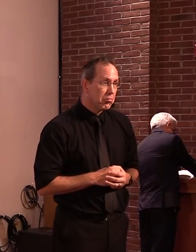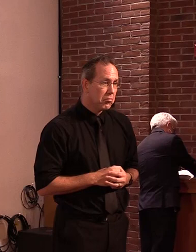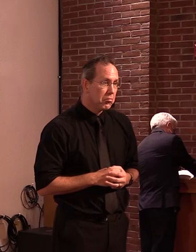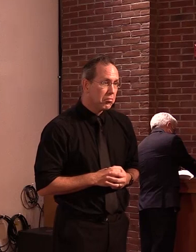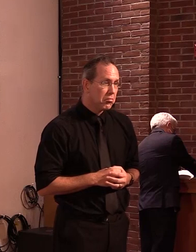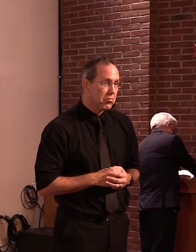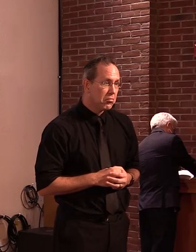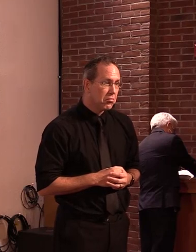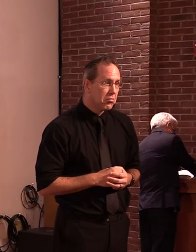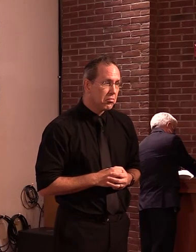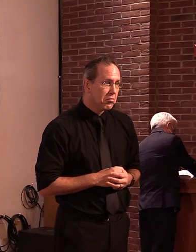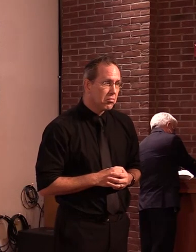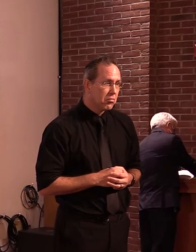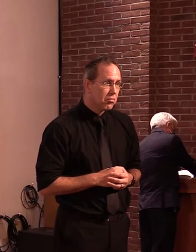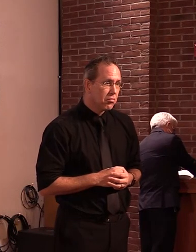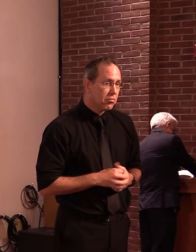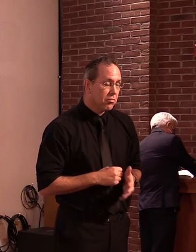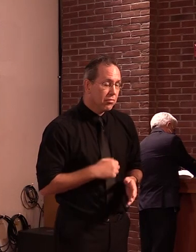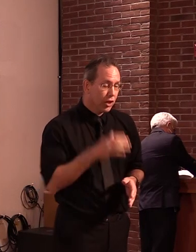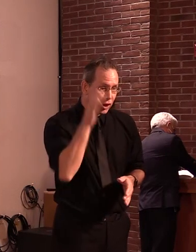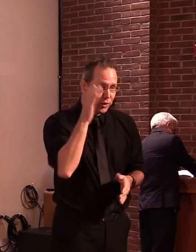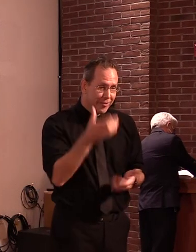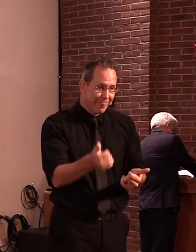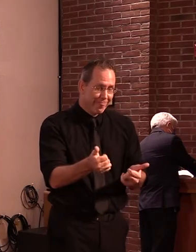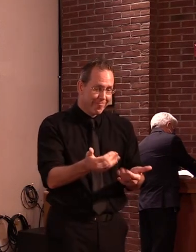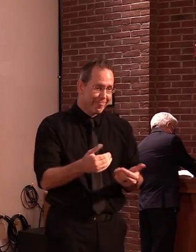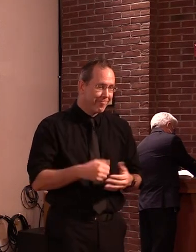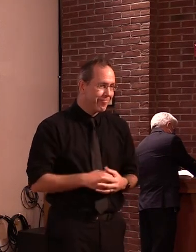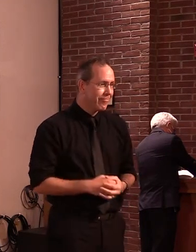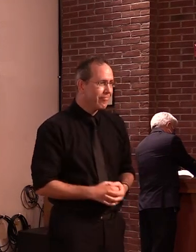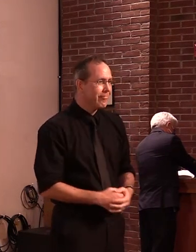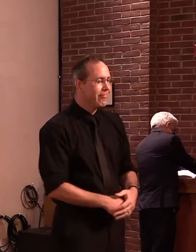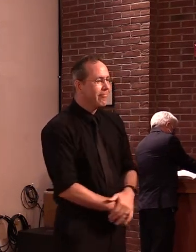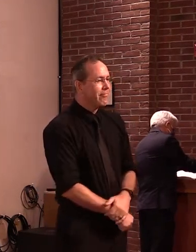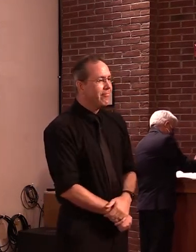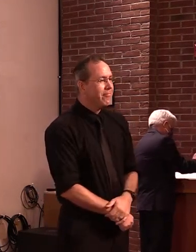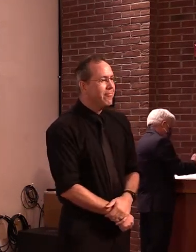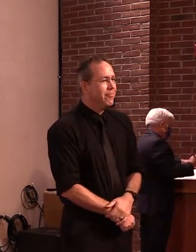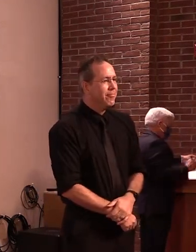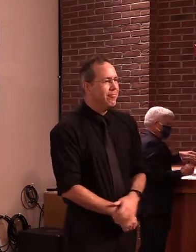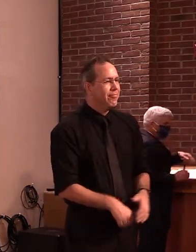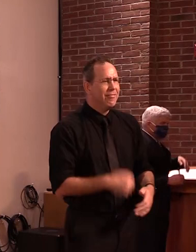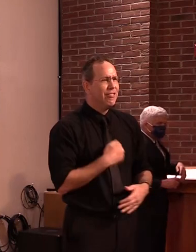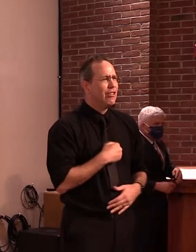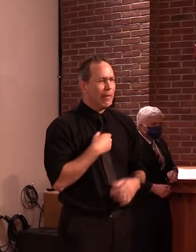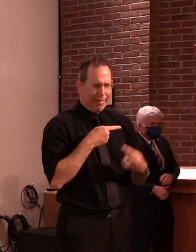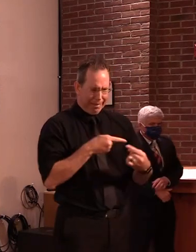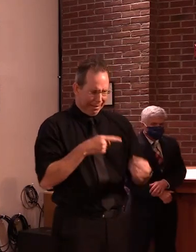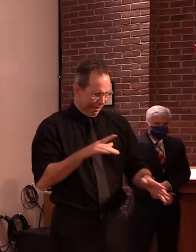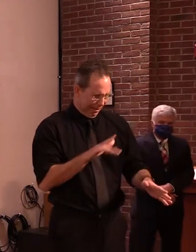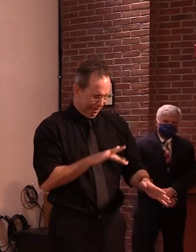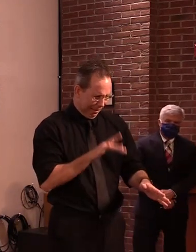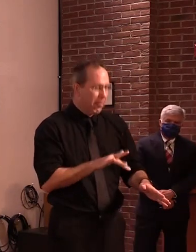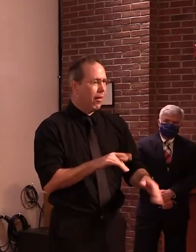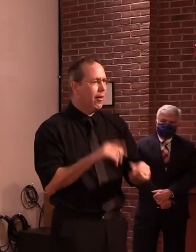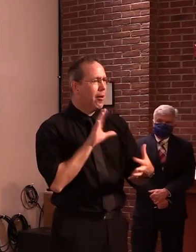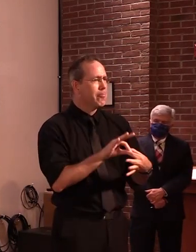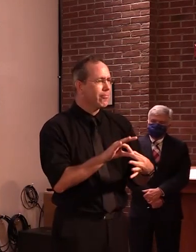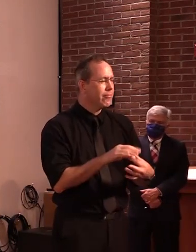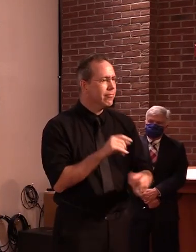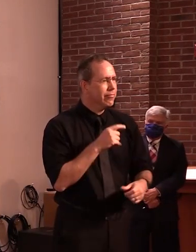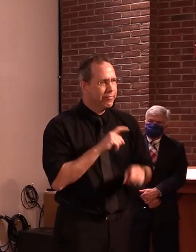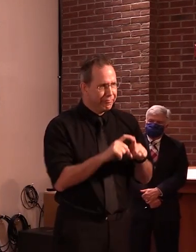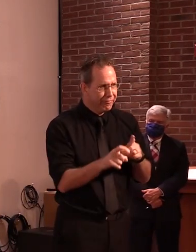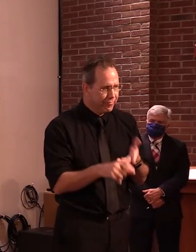Okay, we're gonna move on. Hello, hi. Go ahead. Hi, sorry, technical issues. I have a question for Governor Scott